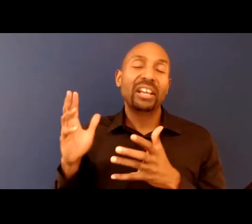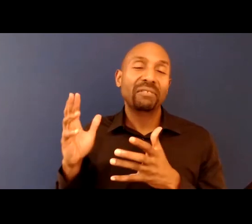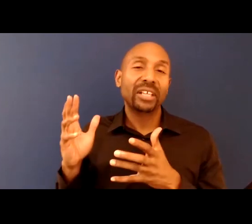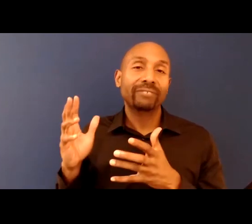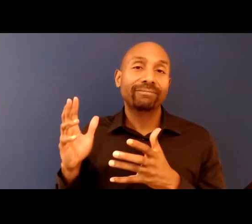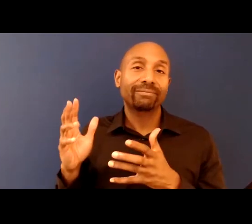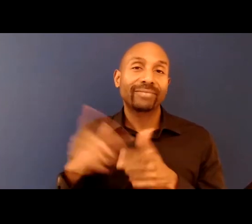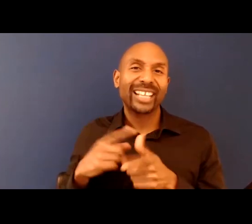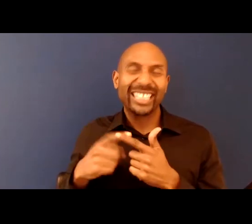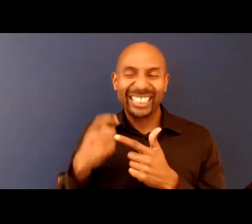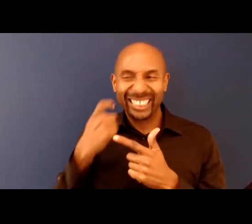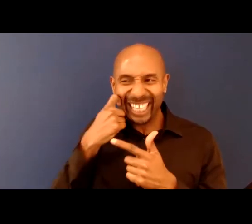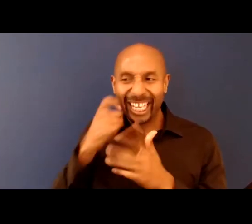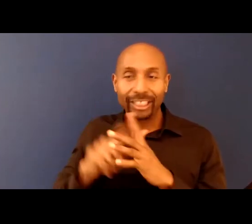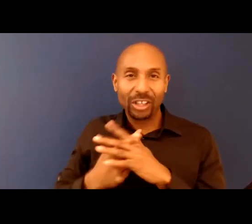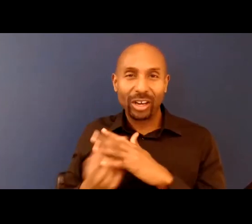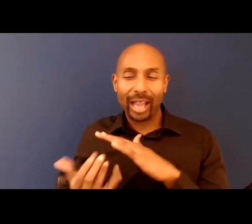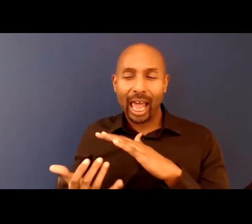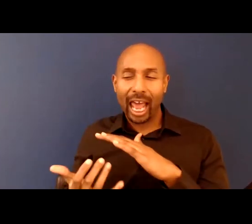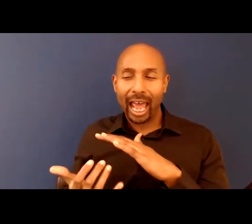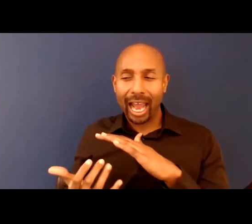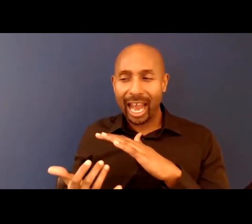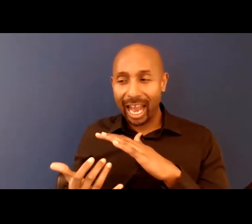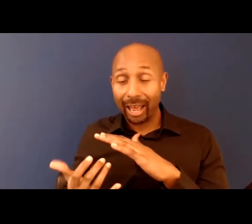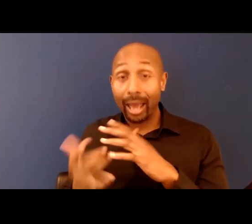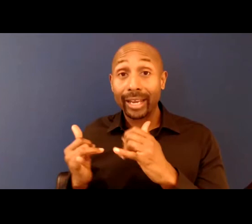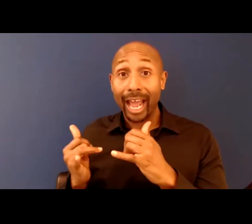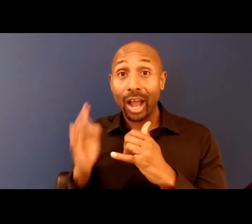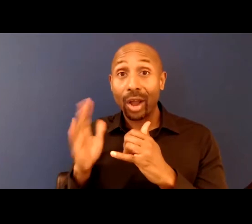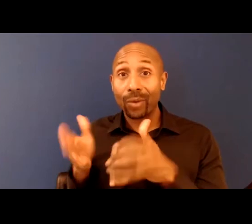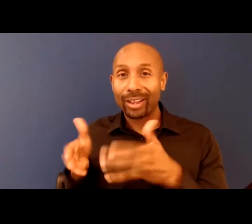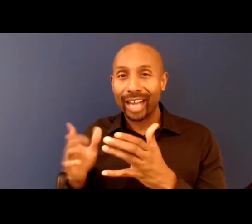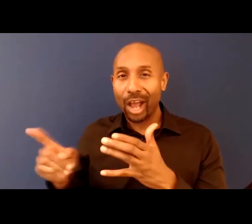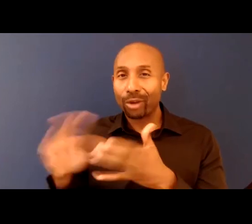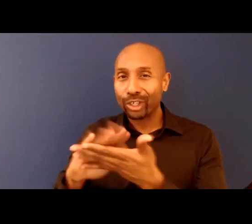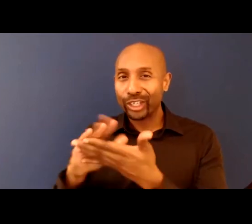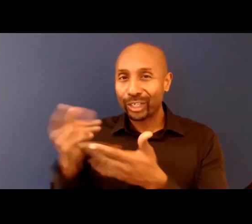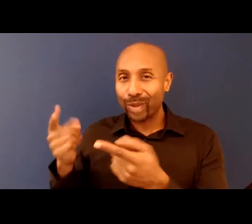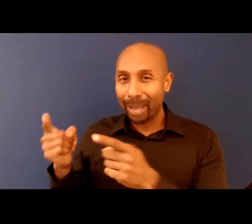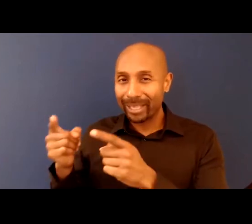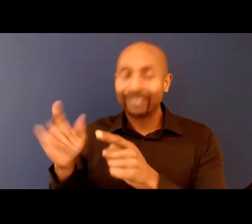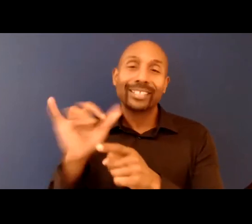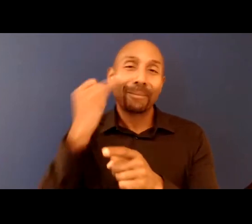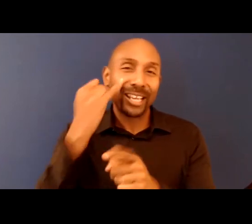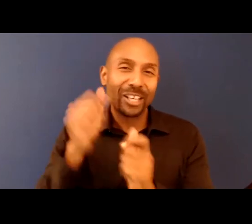to cook. But first, I will share with you some recipes.